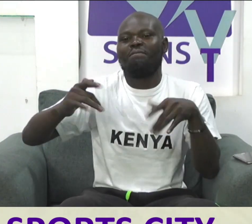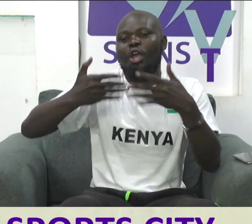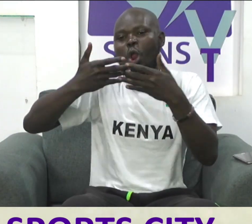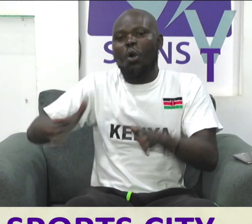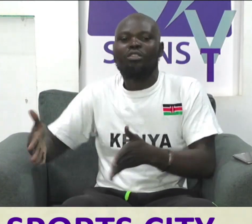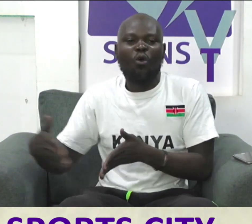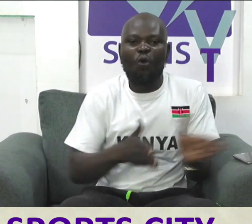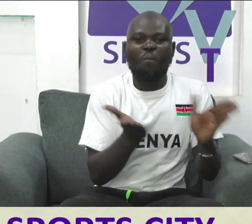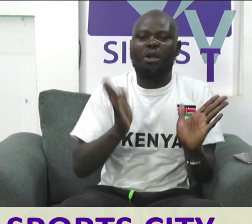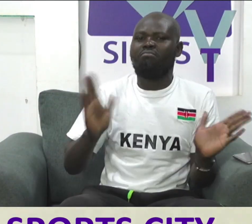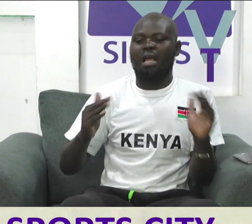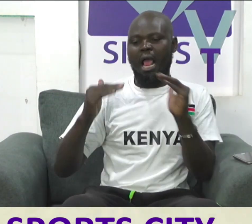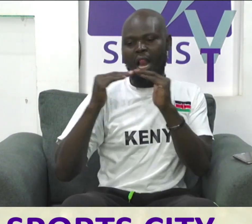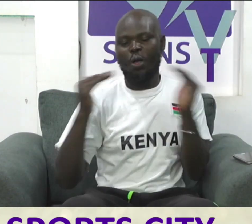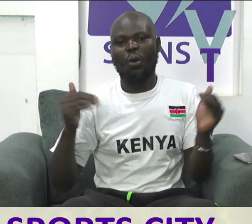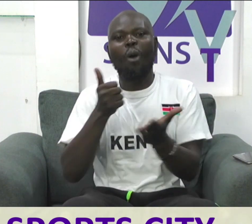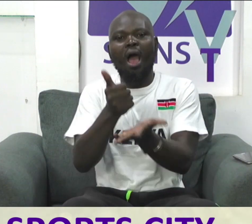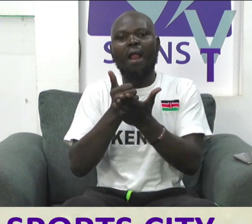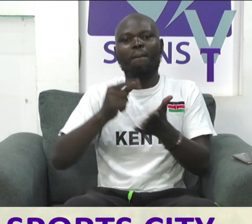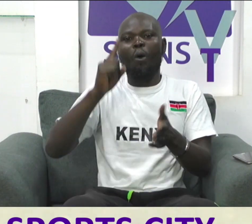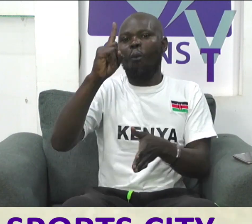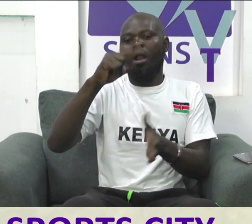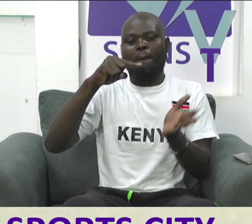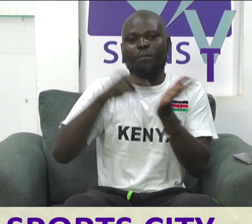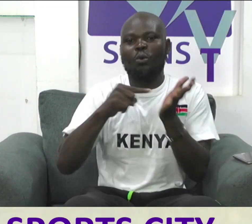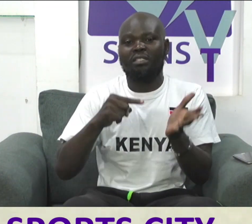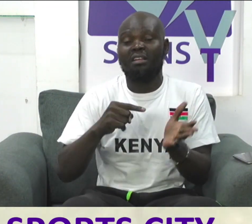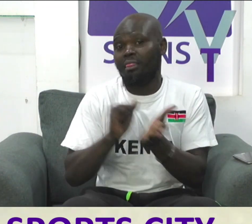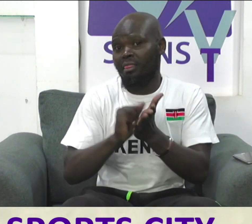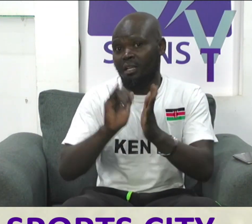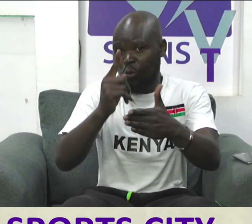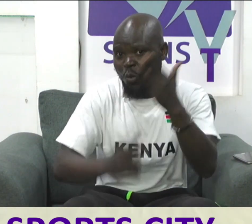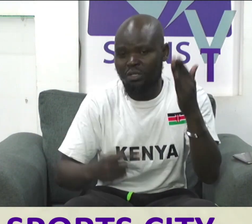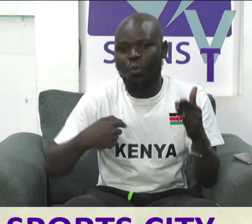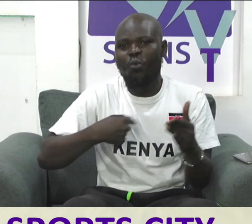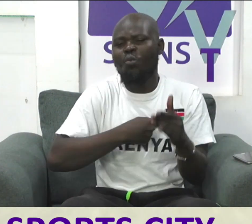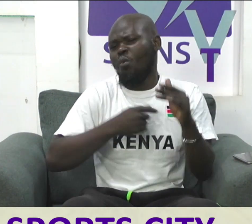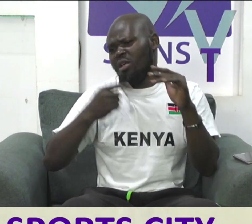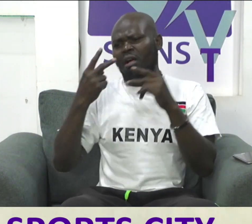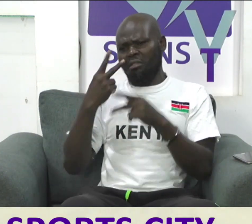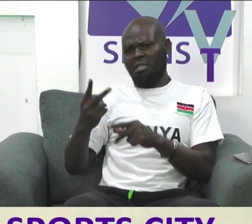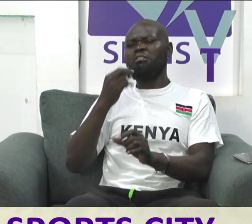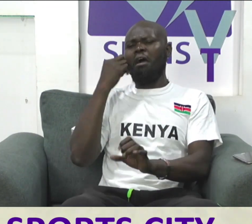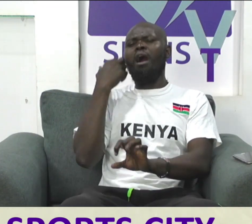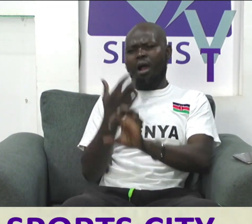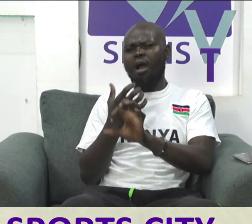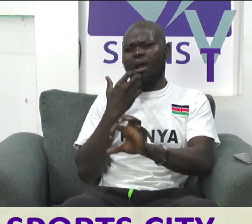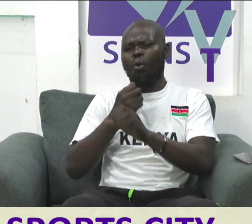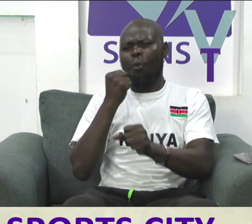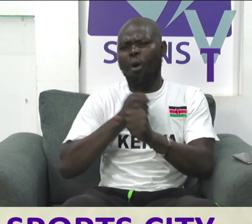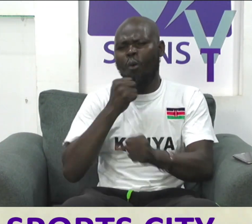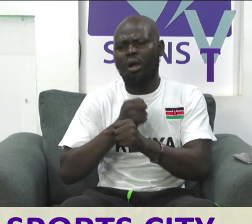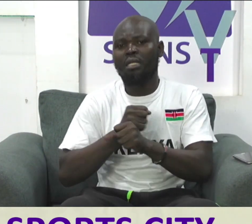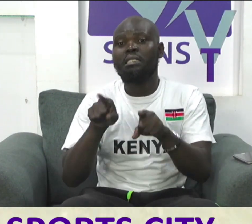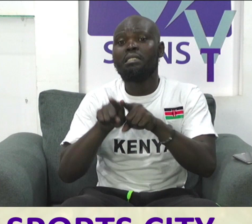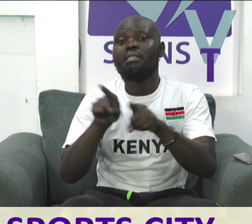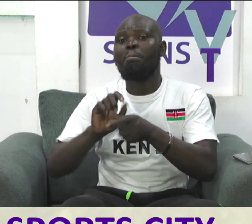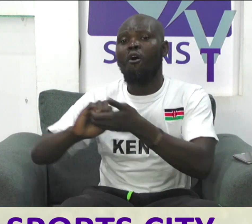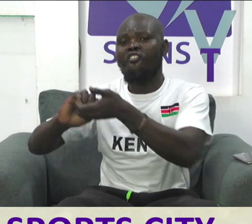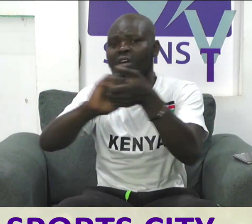and also do more of the saving. Because if the game ends on a draw, that means each